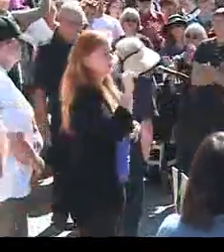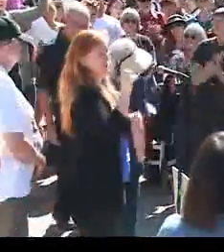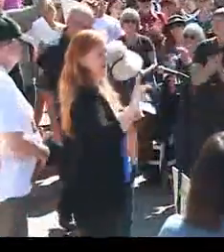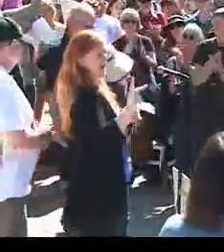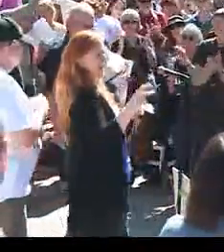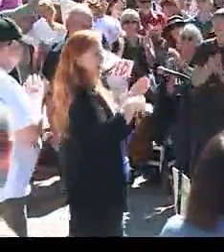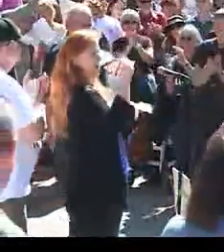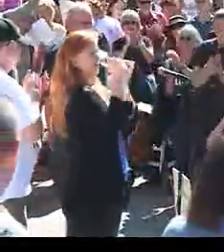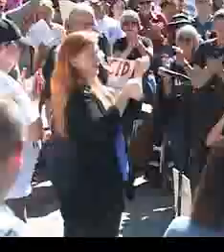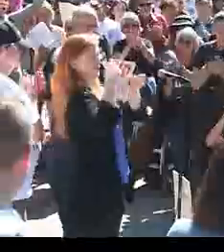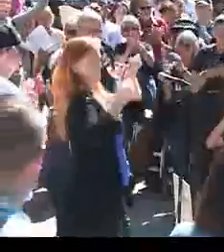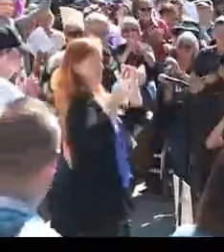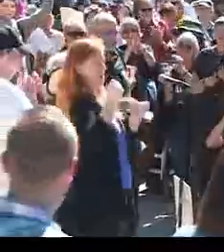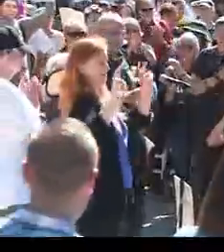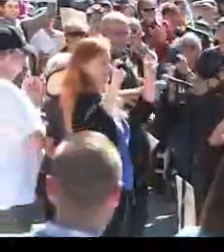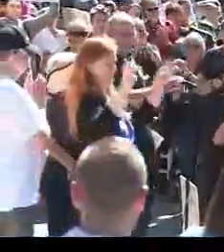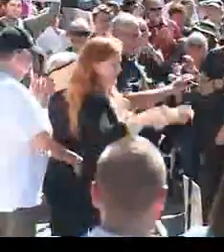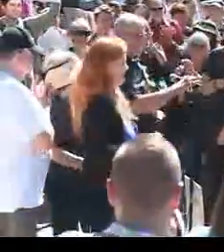car.